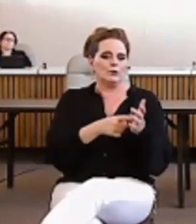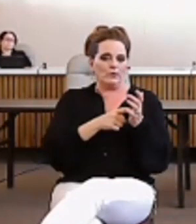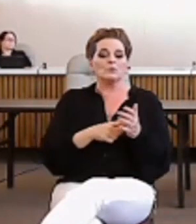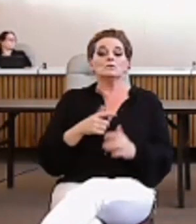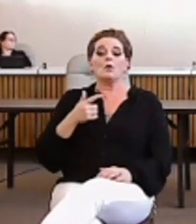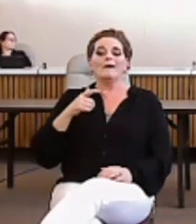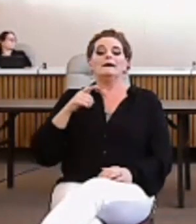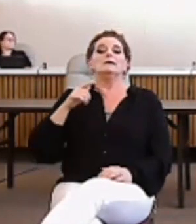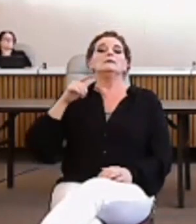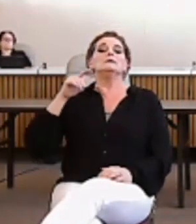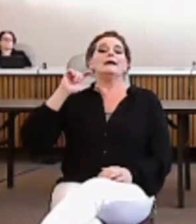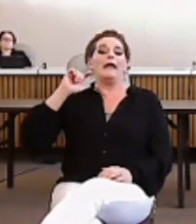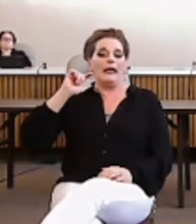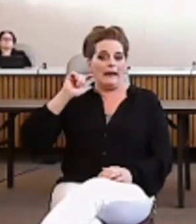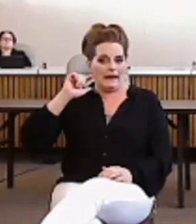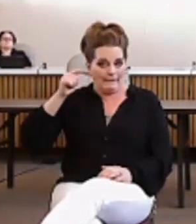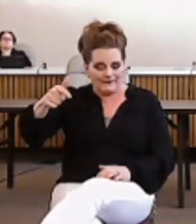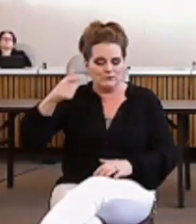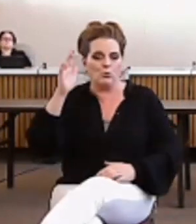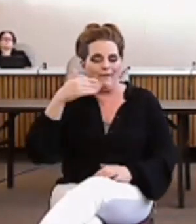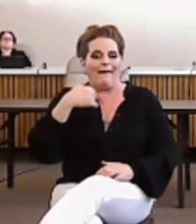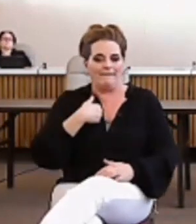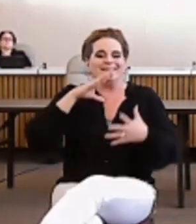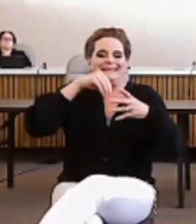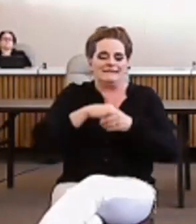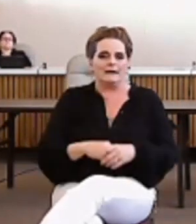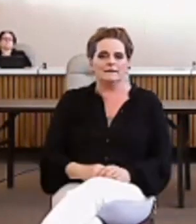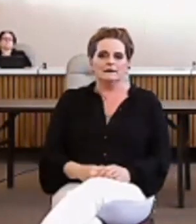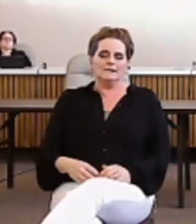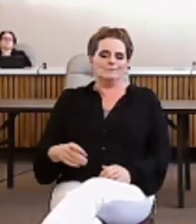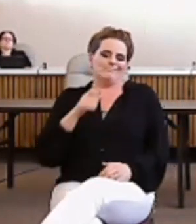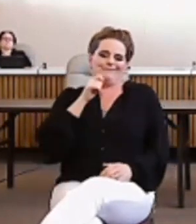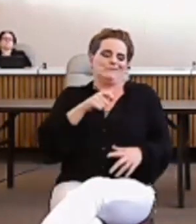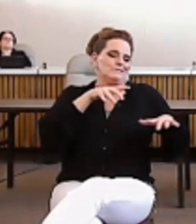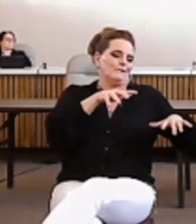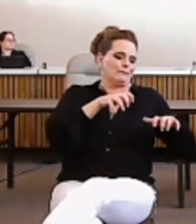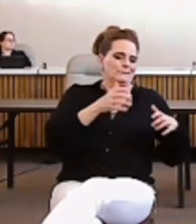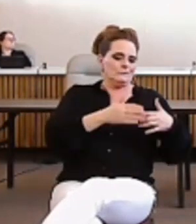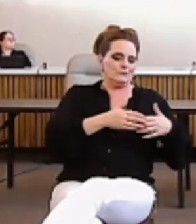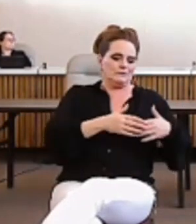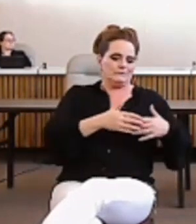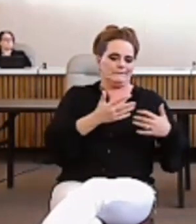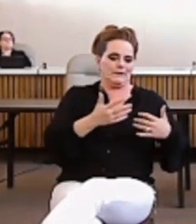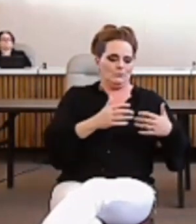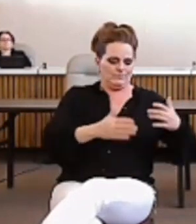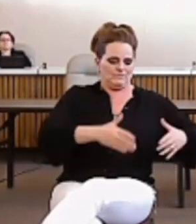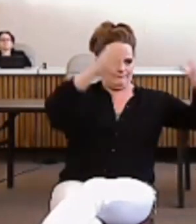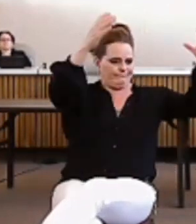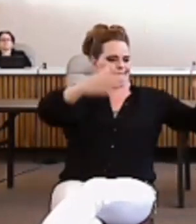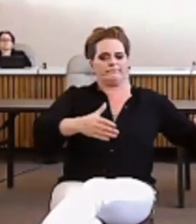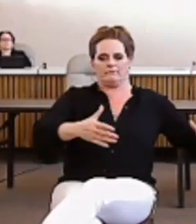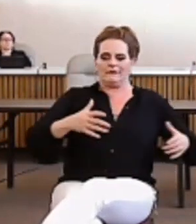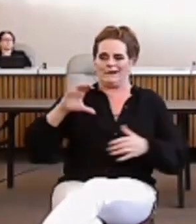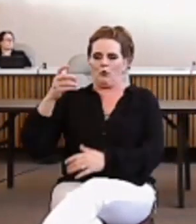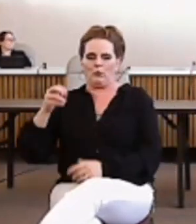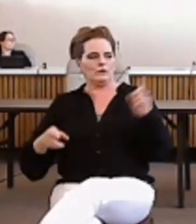inside. Inside. Yes, Okay, thank you. but not a walk-in cooler, just basically a freezer, standing up freezer and a standing up cooler.